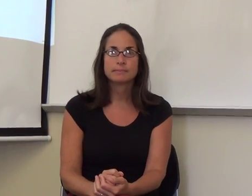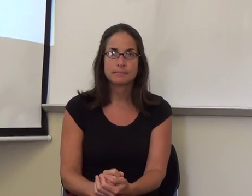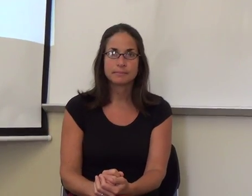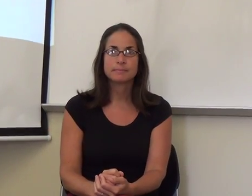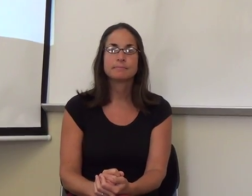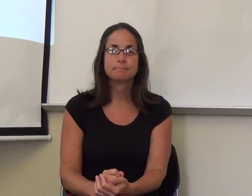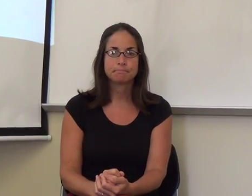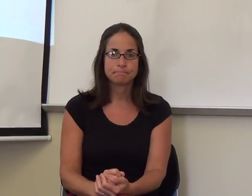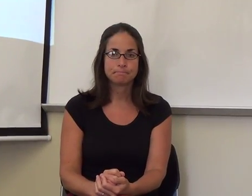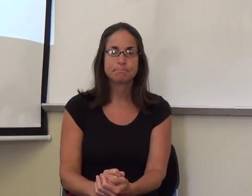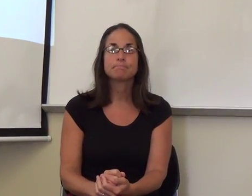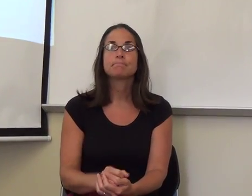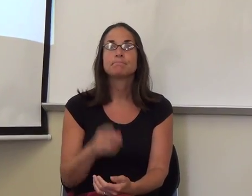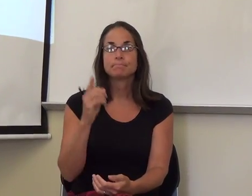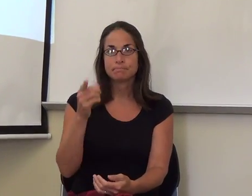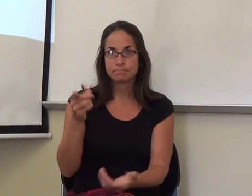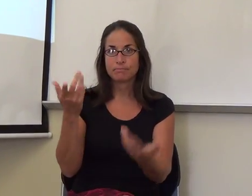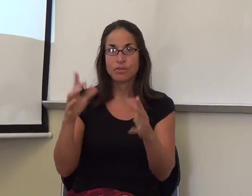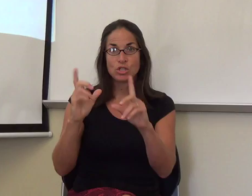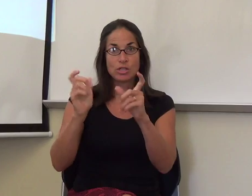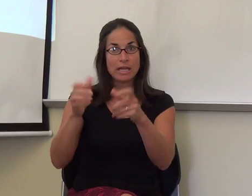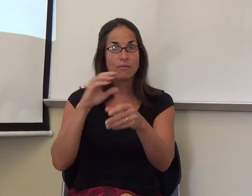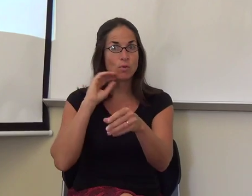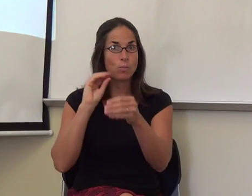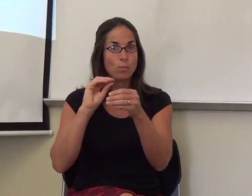now you have homework 2.